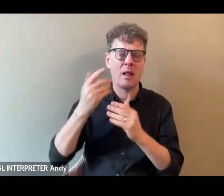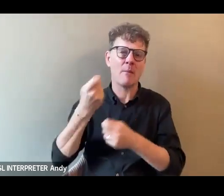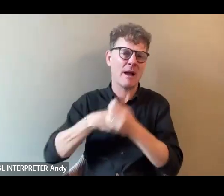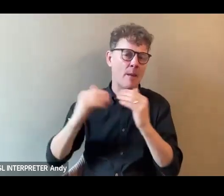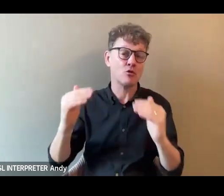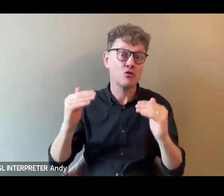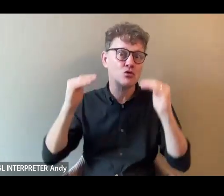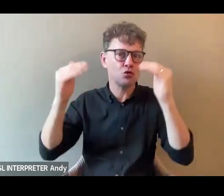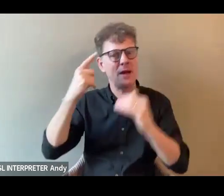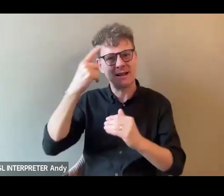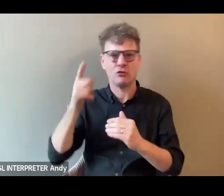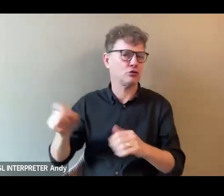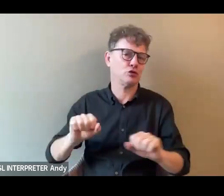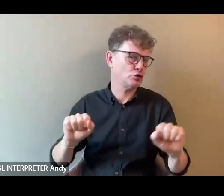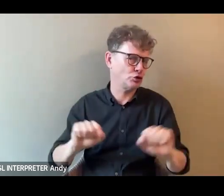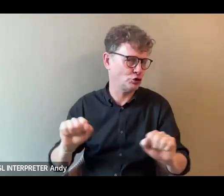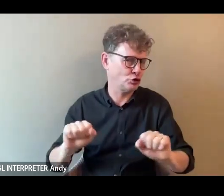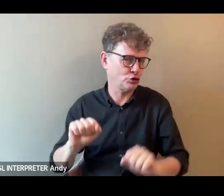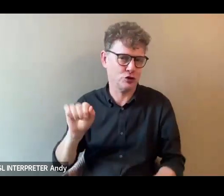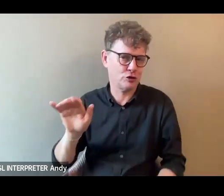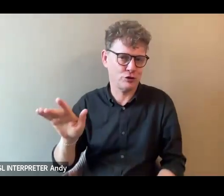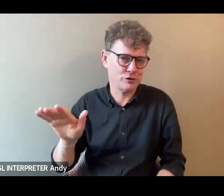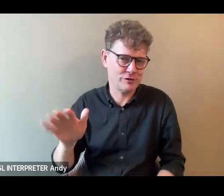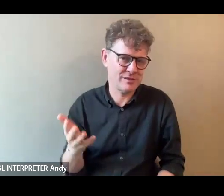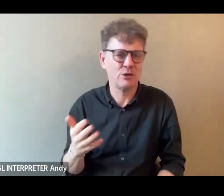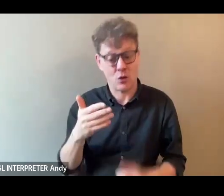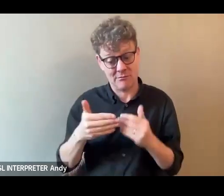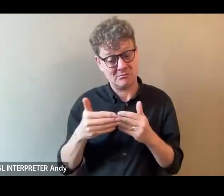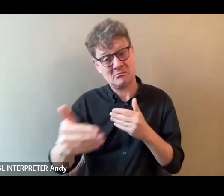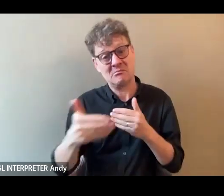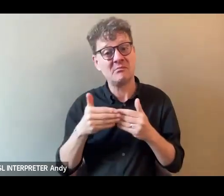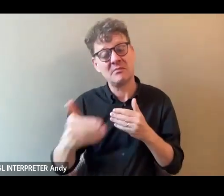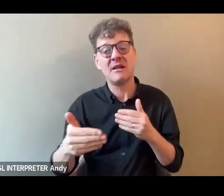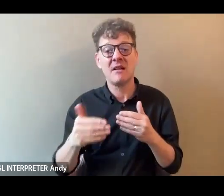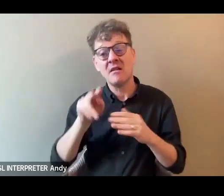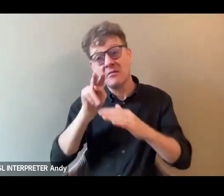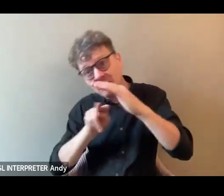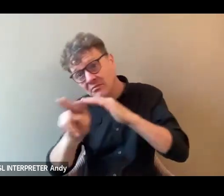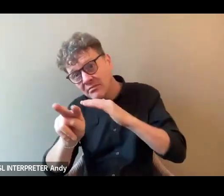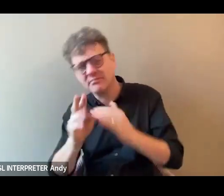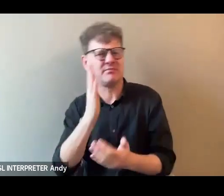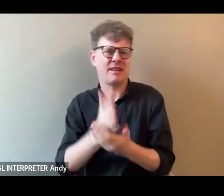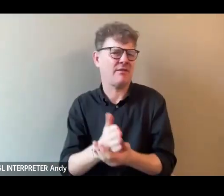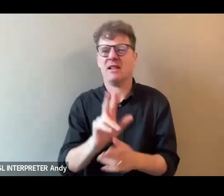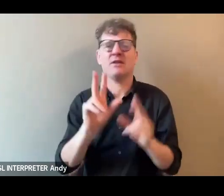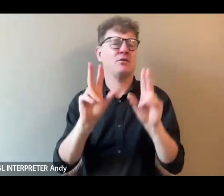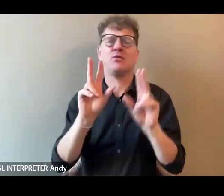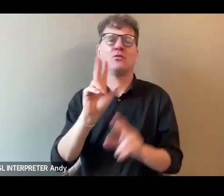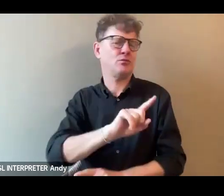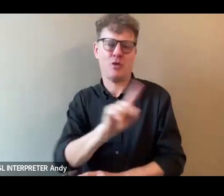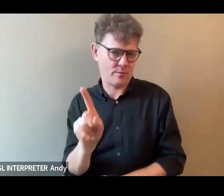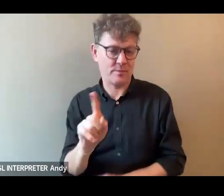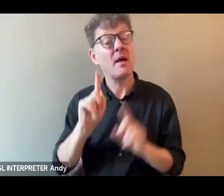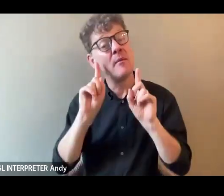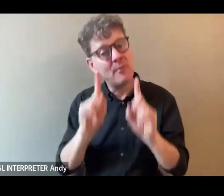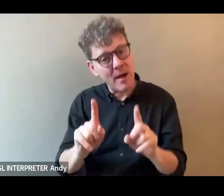intelligence, is in place. So for the immediate and foreseeable short term, I think the answer is definitively no. But there are